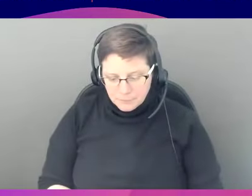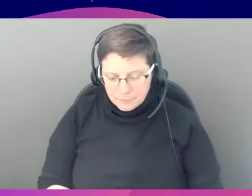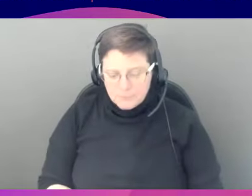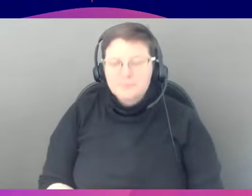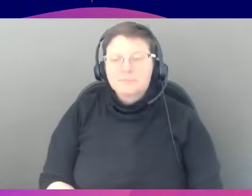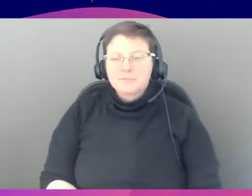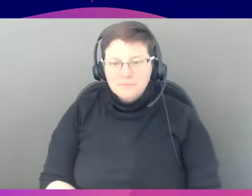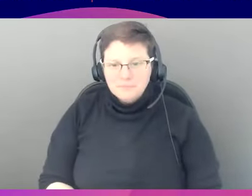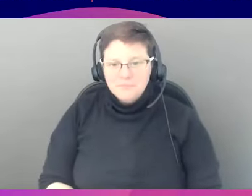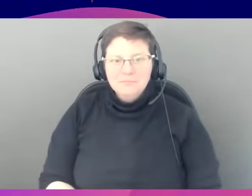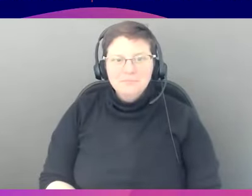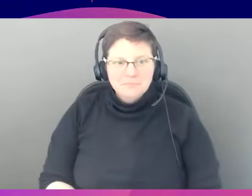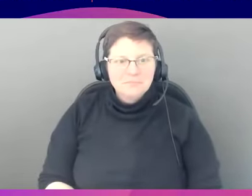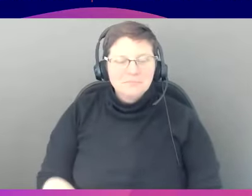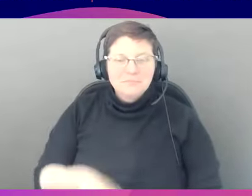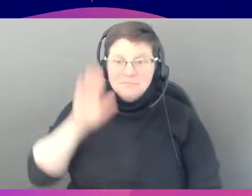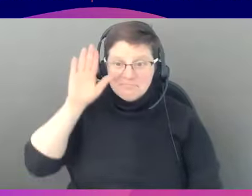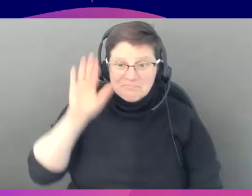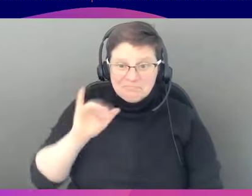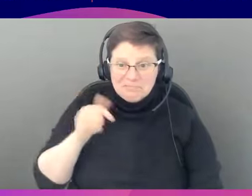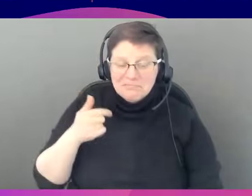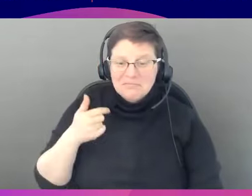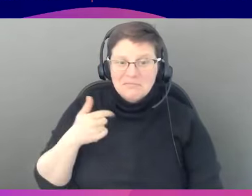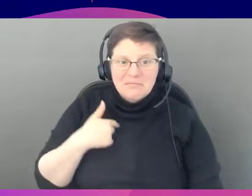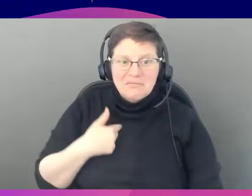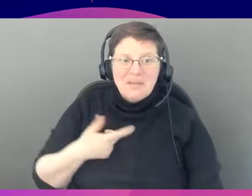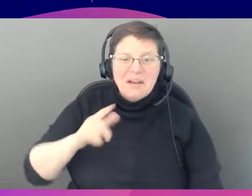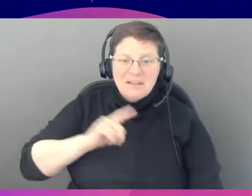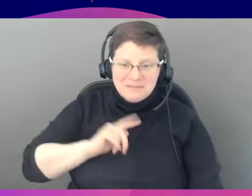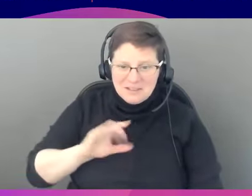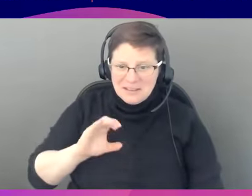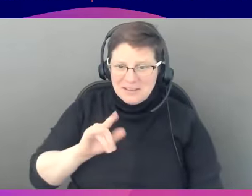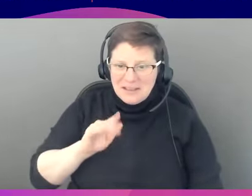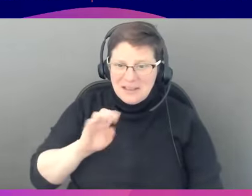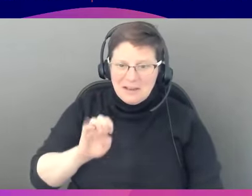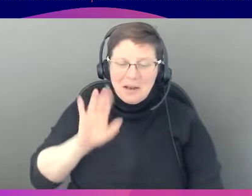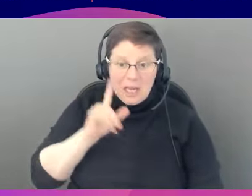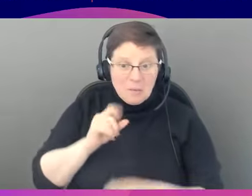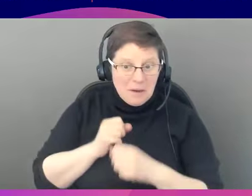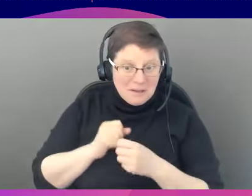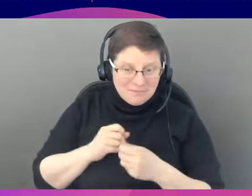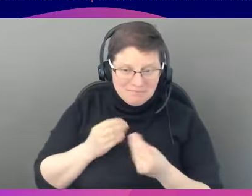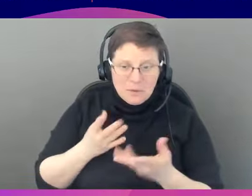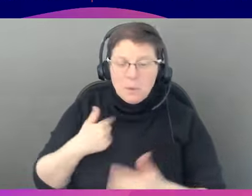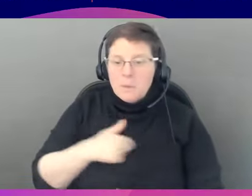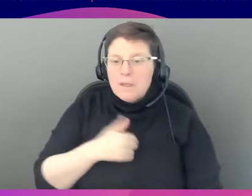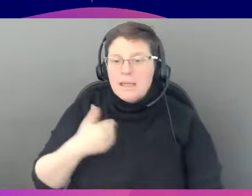And I'll just jump in. It's my turn to plug something, Sue, that we do have an educational module,